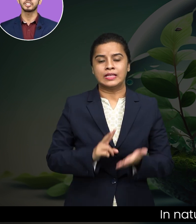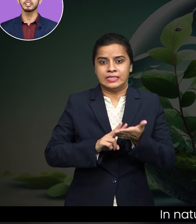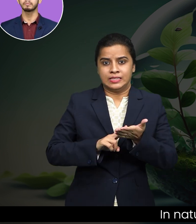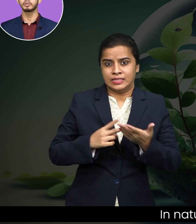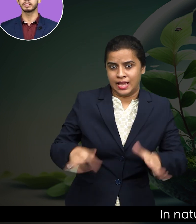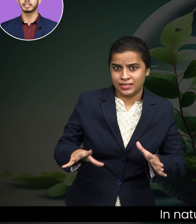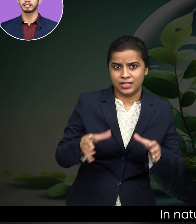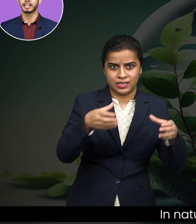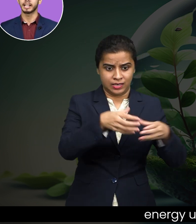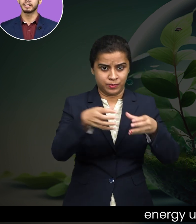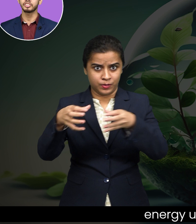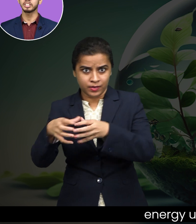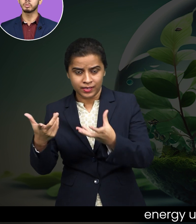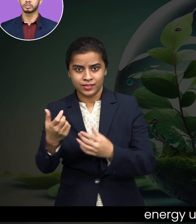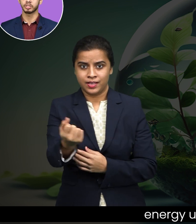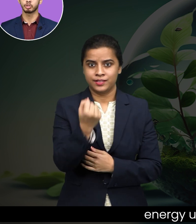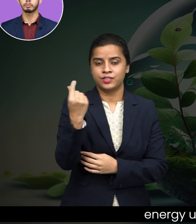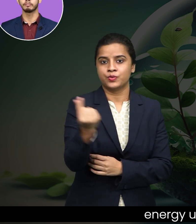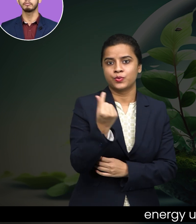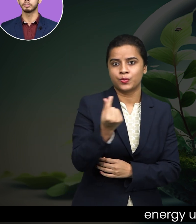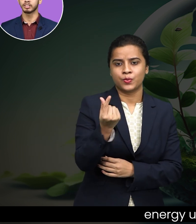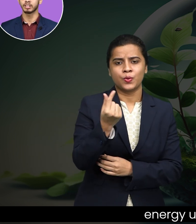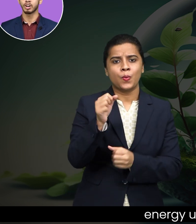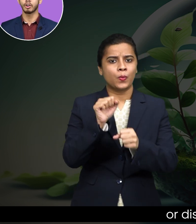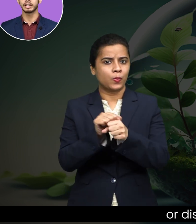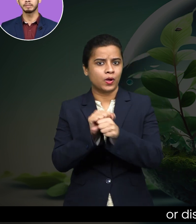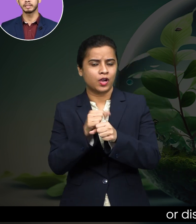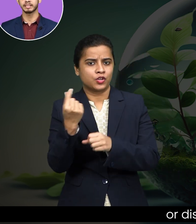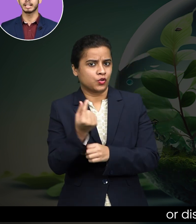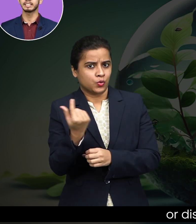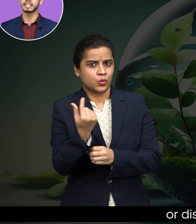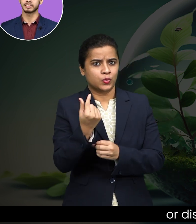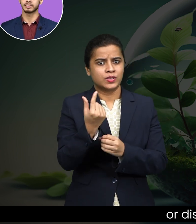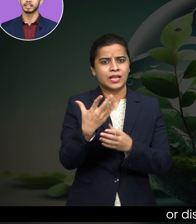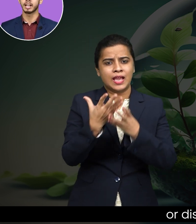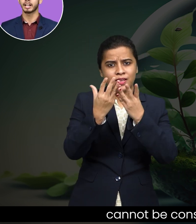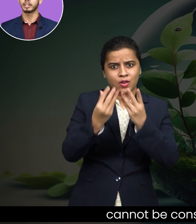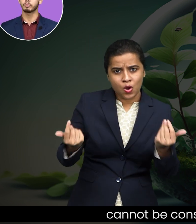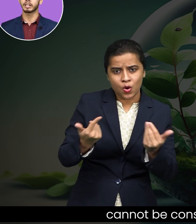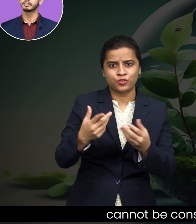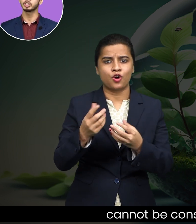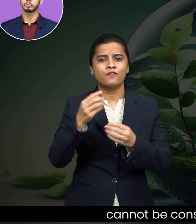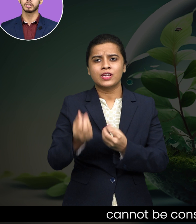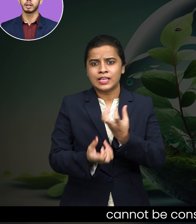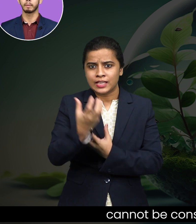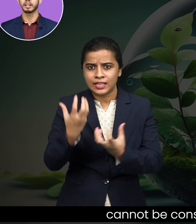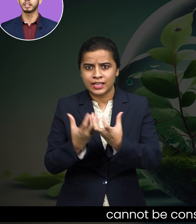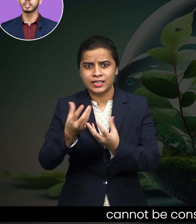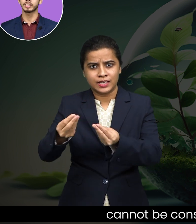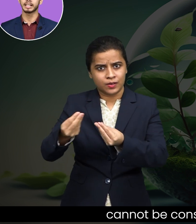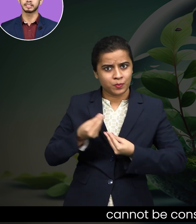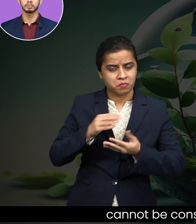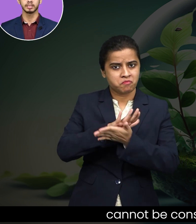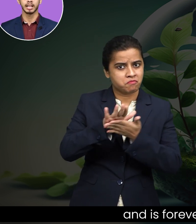In natural communities, energy used to perform work or dissipated as heat cannot be consumed by